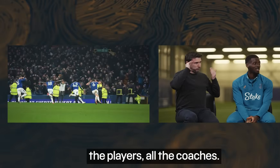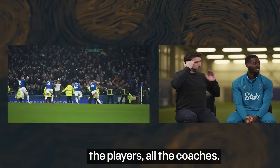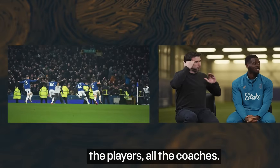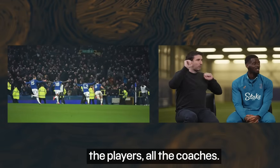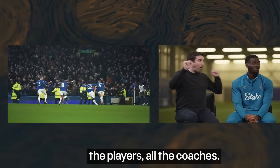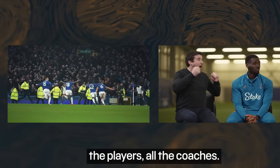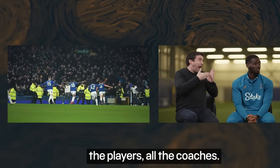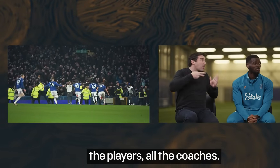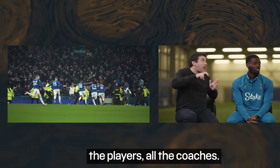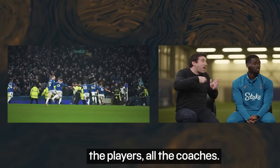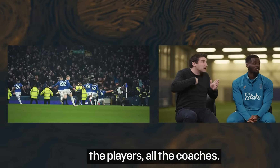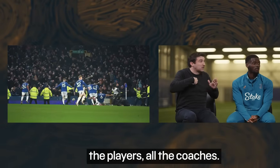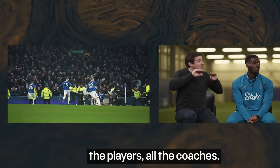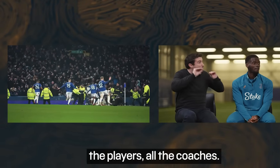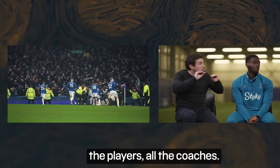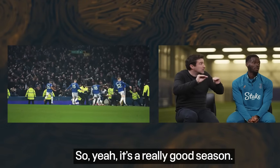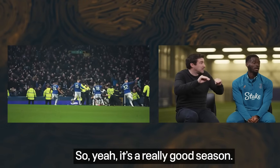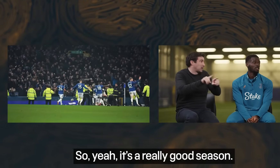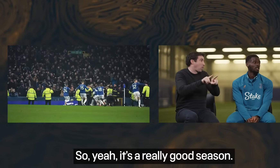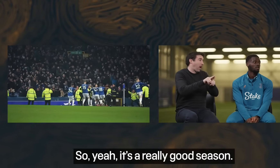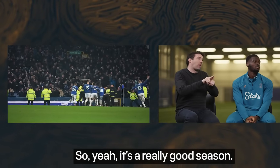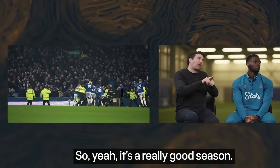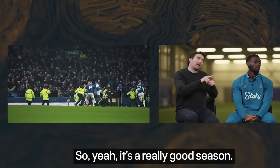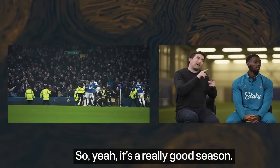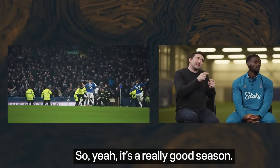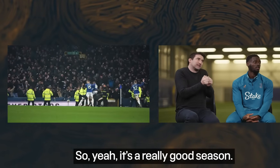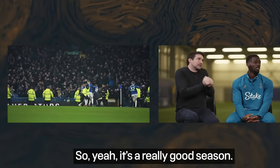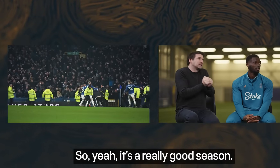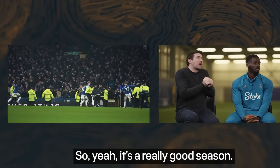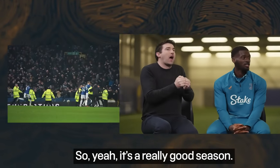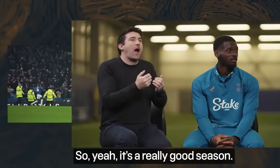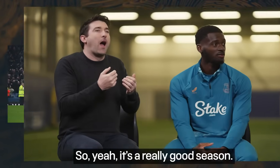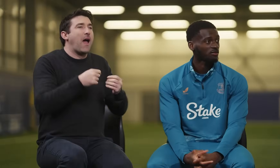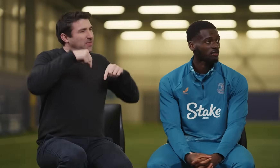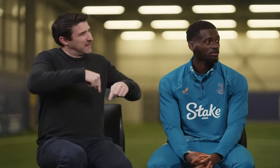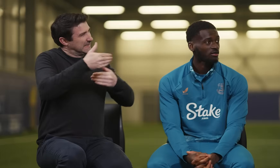players, all the coaches. So yeah, it's a really good season.